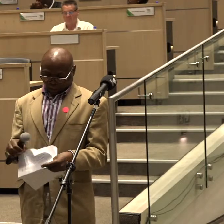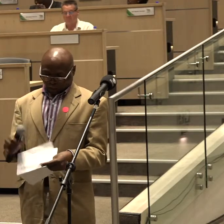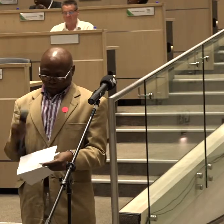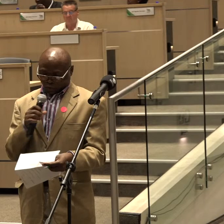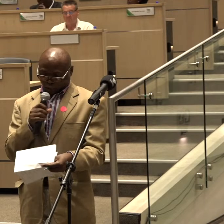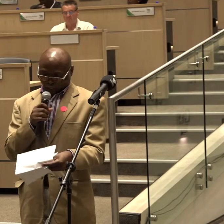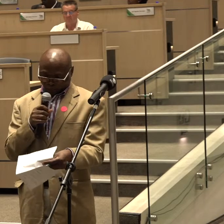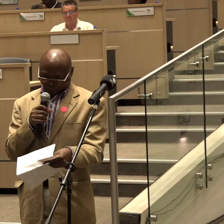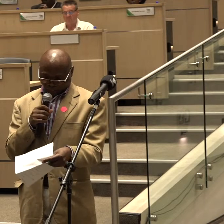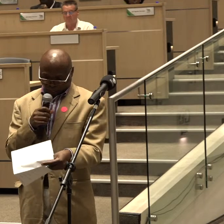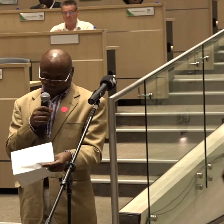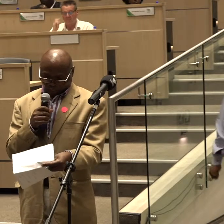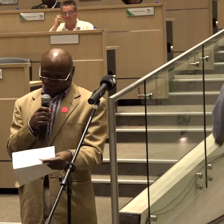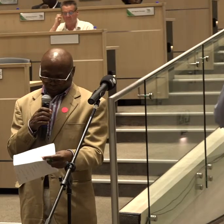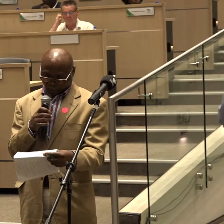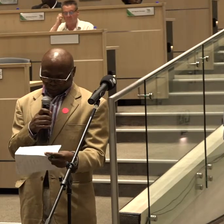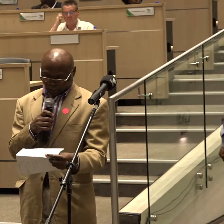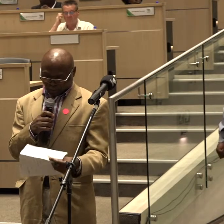Orange